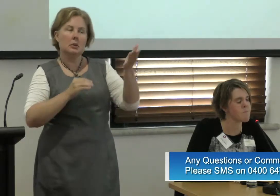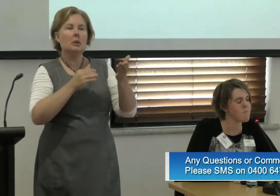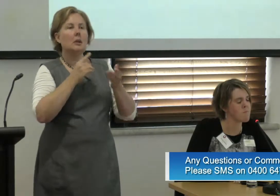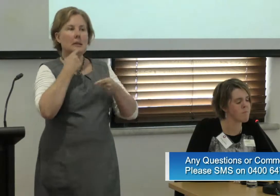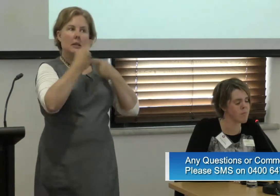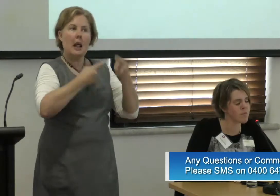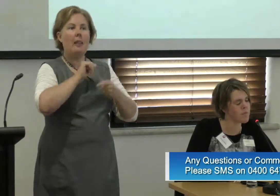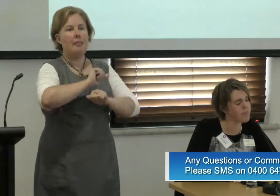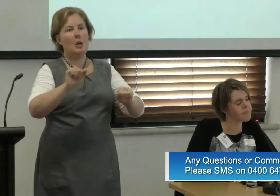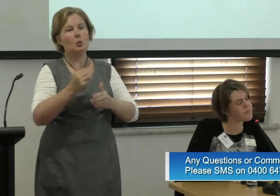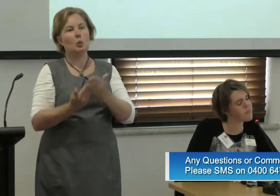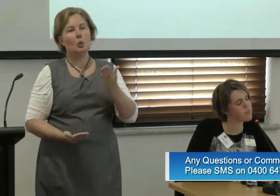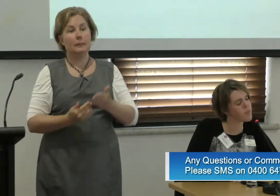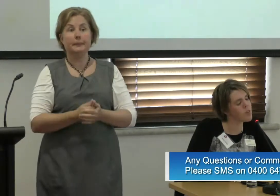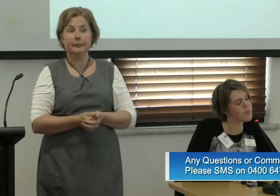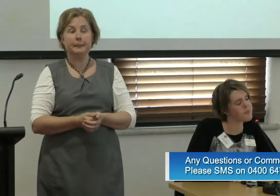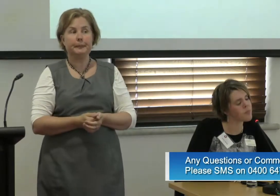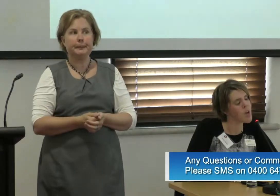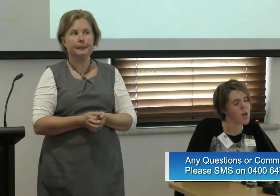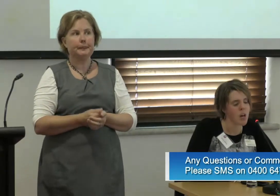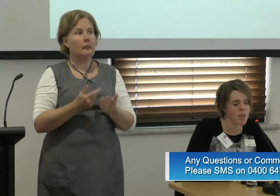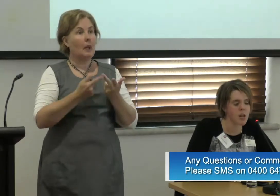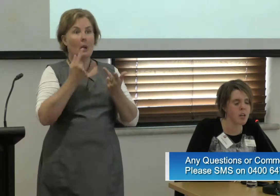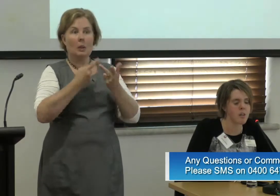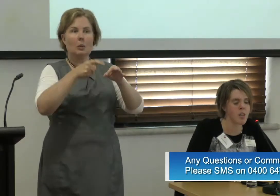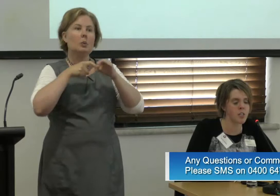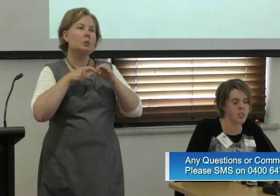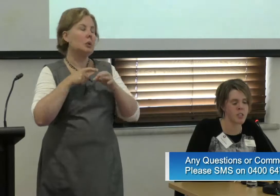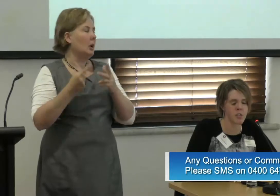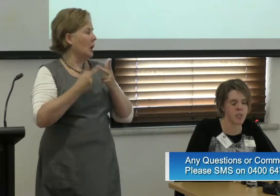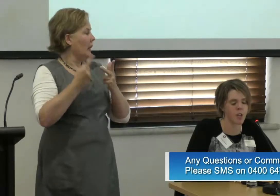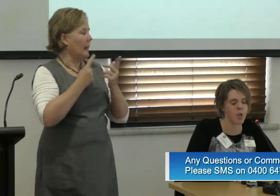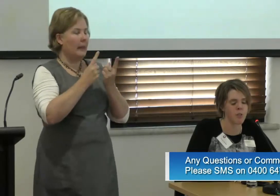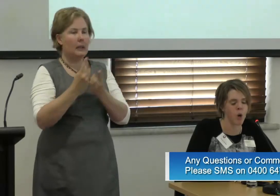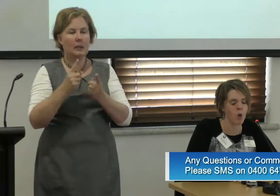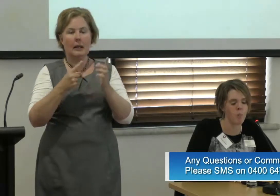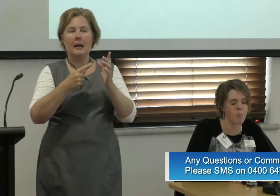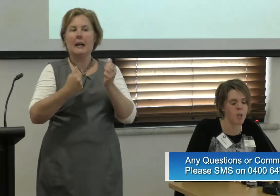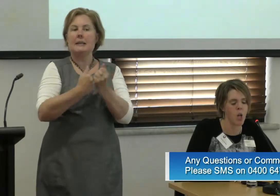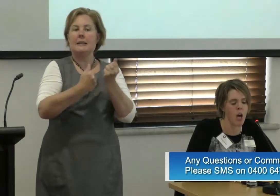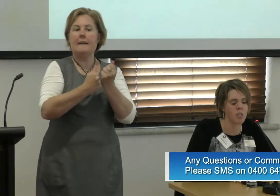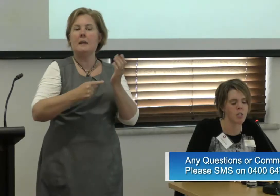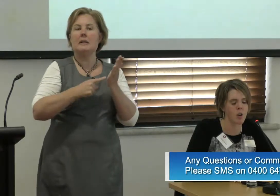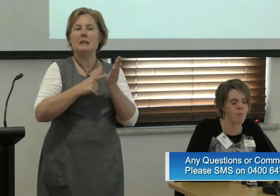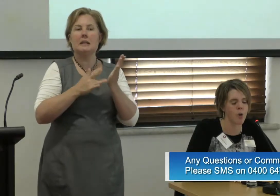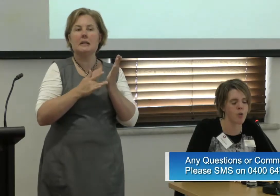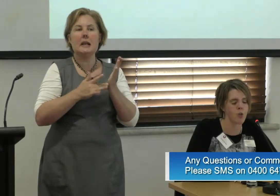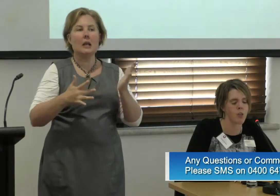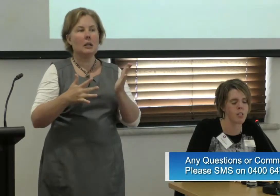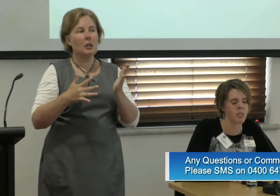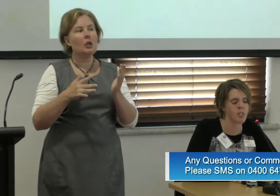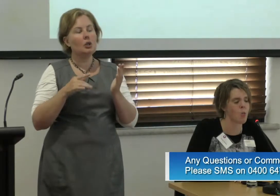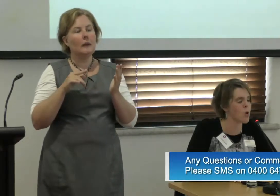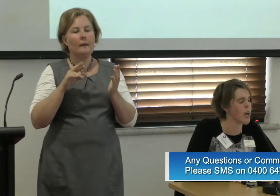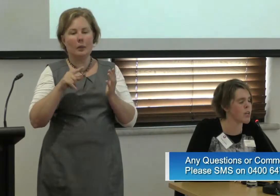No more questions? No? The other thing is the Assistive Technology for Older People Alliance that I referred to,